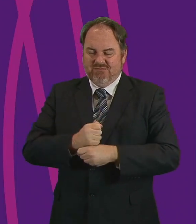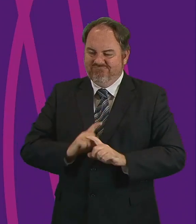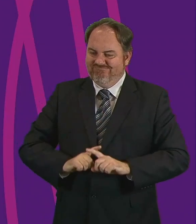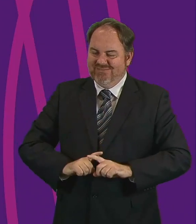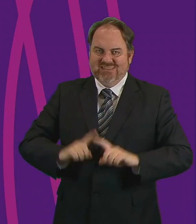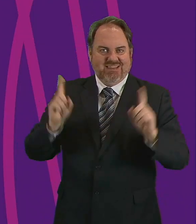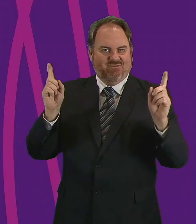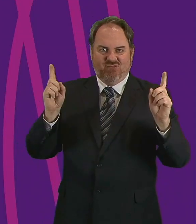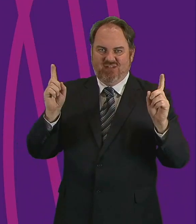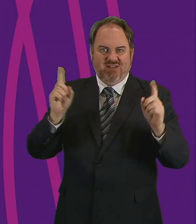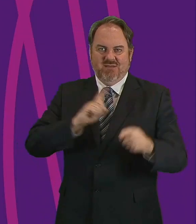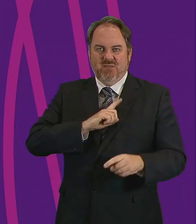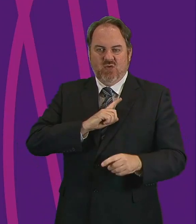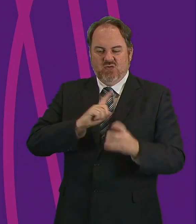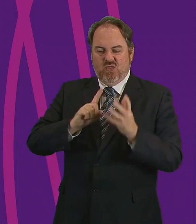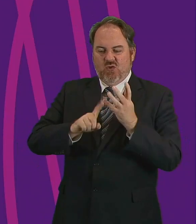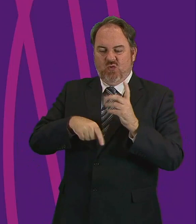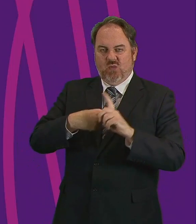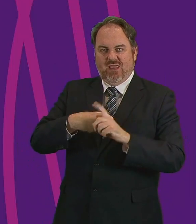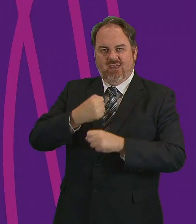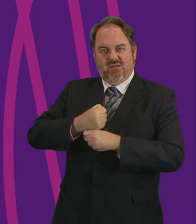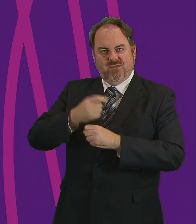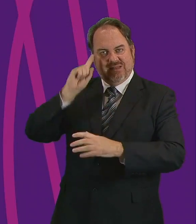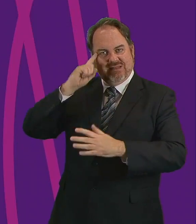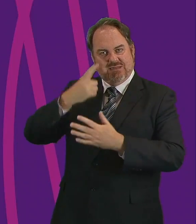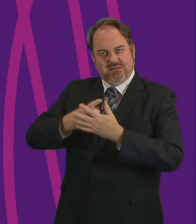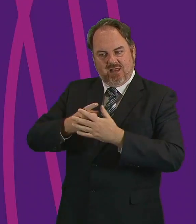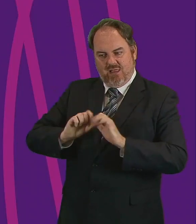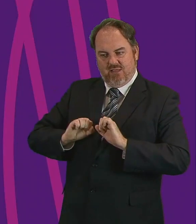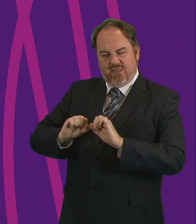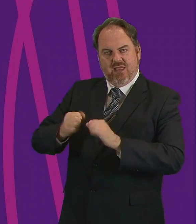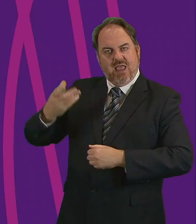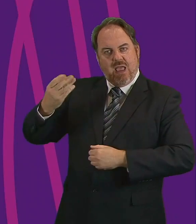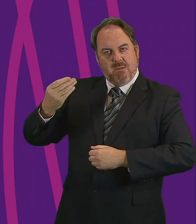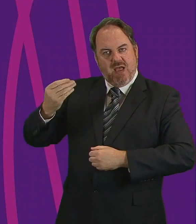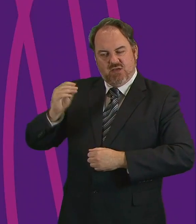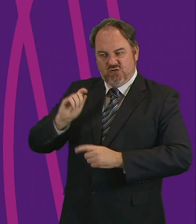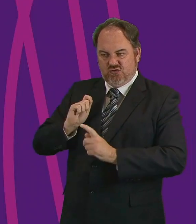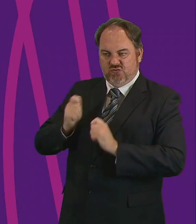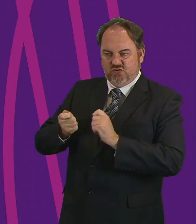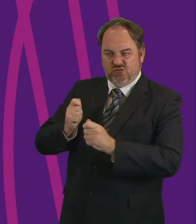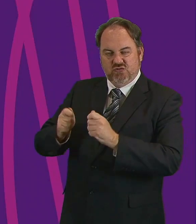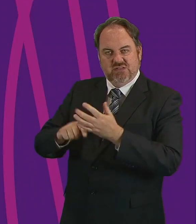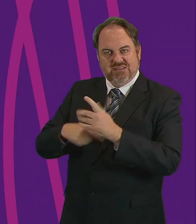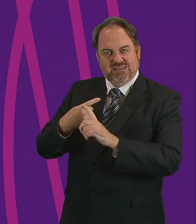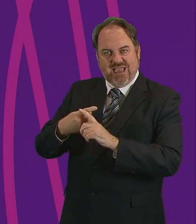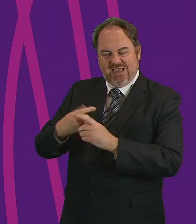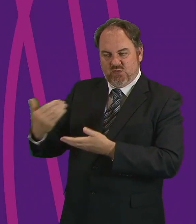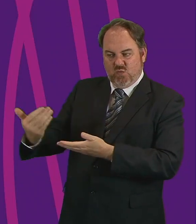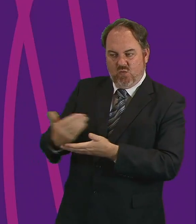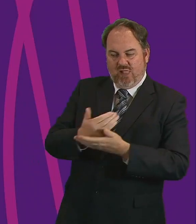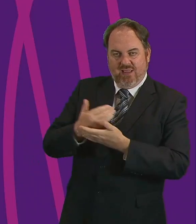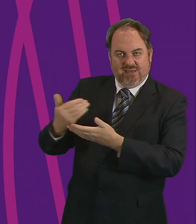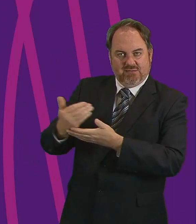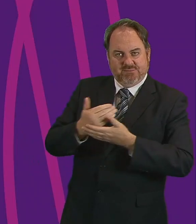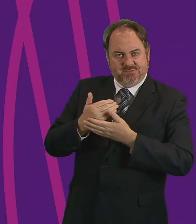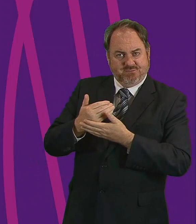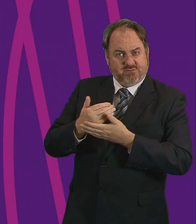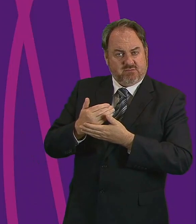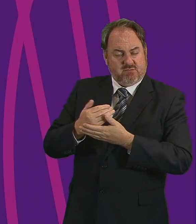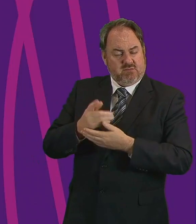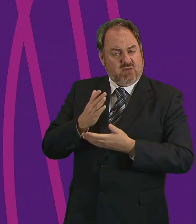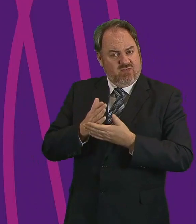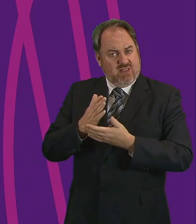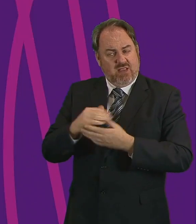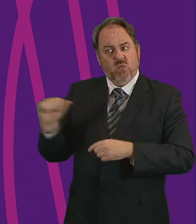the way that it can fiscally respond to this situation. And so it is critical that we make the case